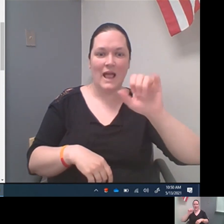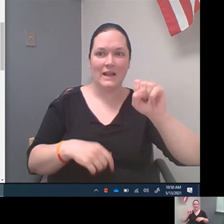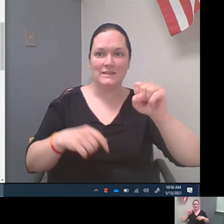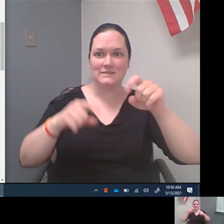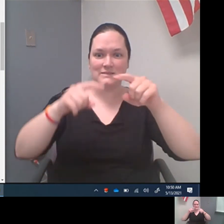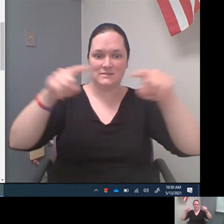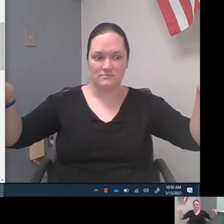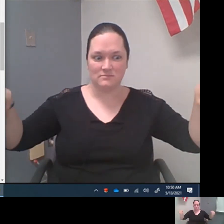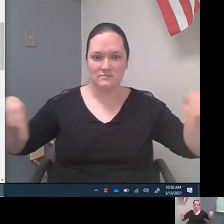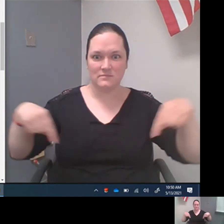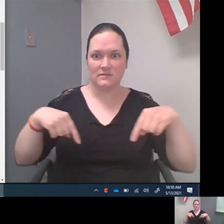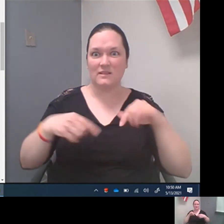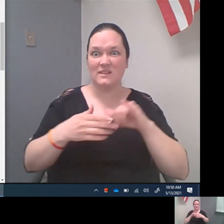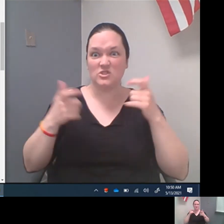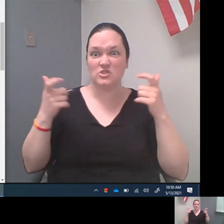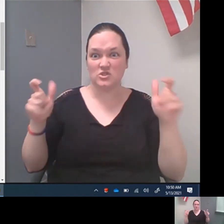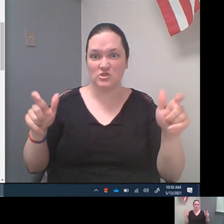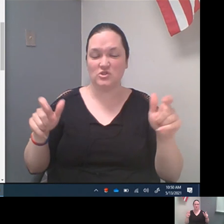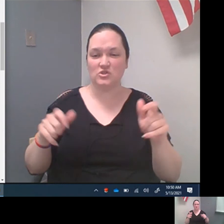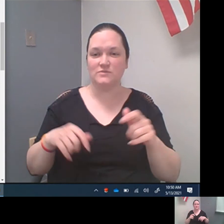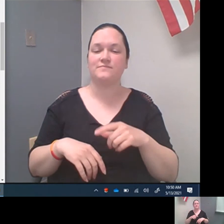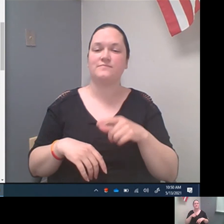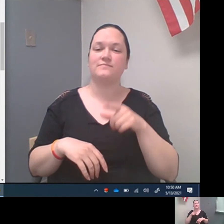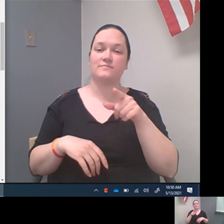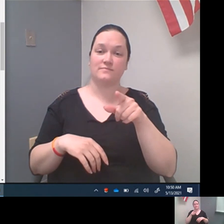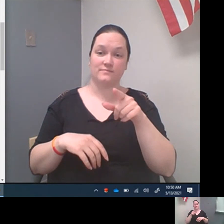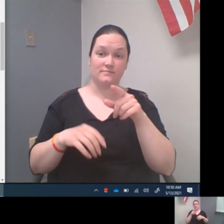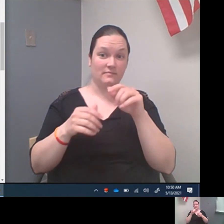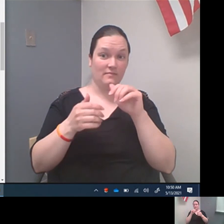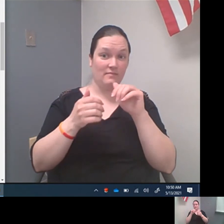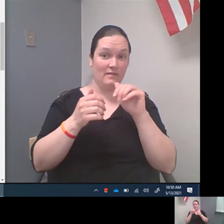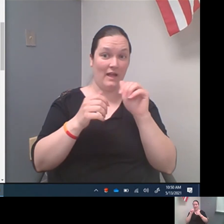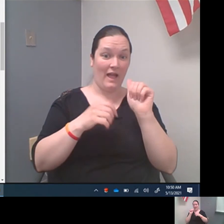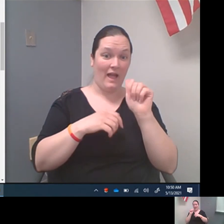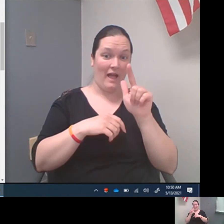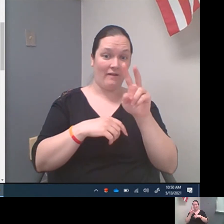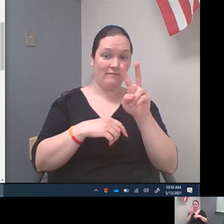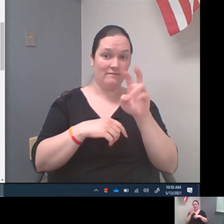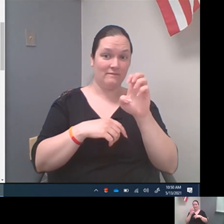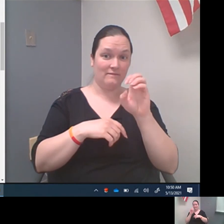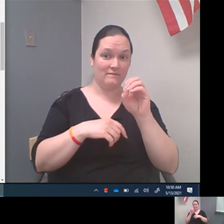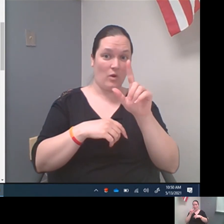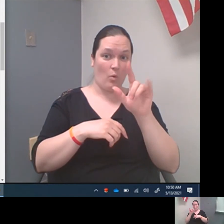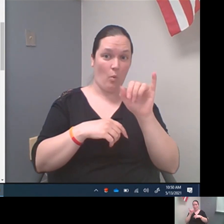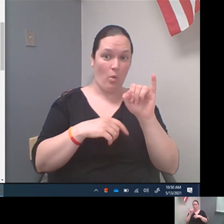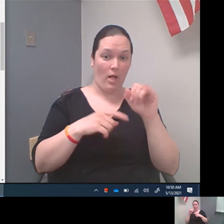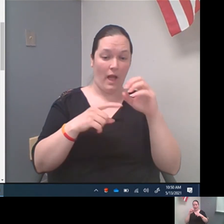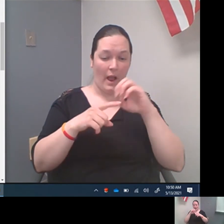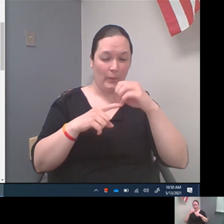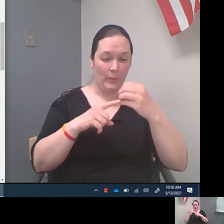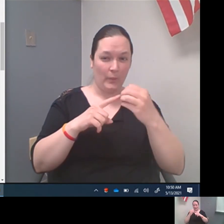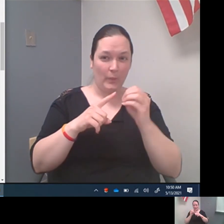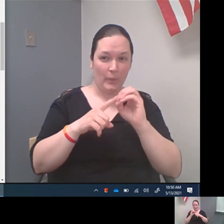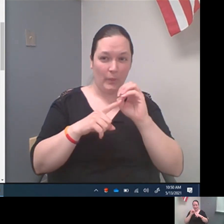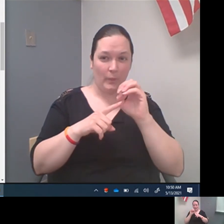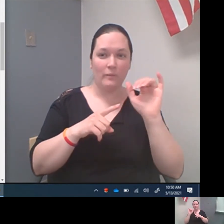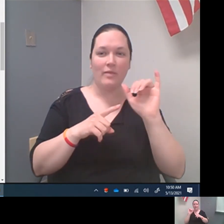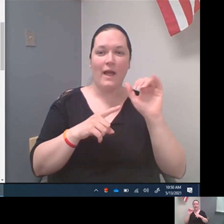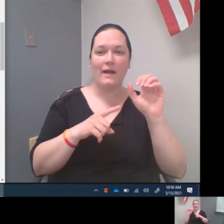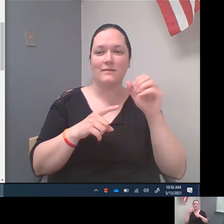But the functional units of the lungs are the alveoli. So if we get way to the end of these tiny bronchioles, we eventually have these little sacs. They're